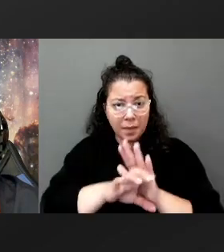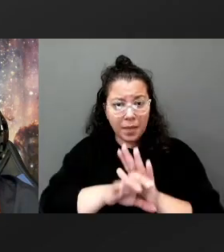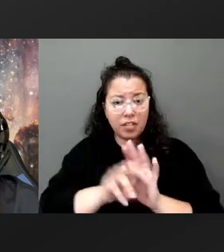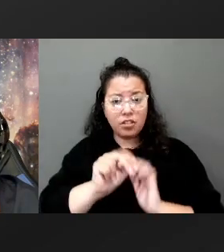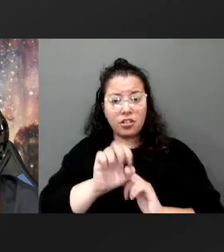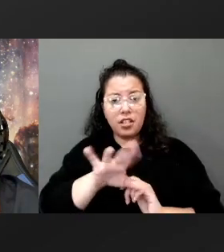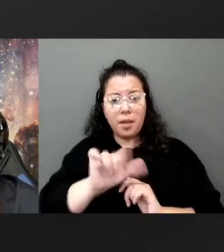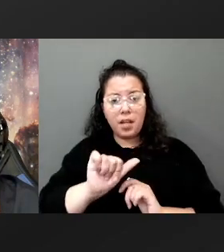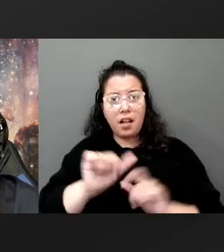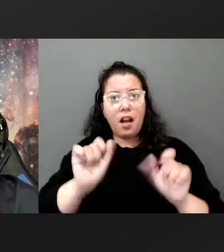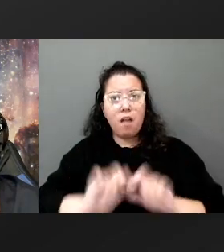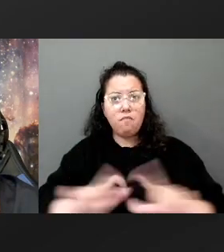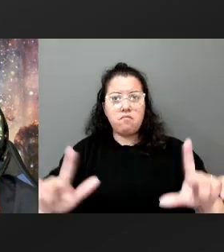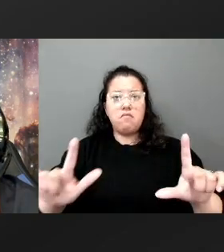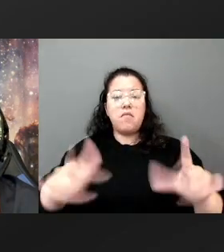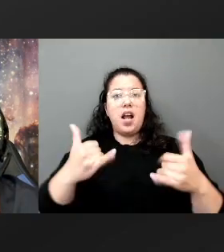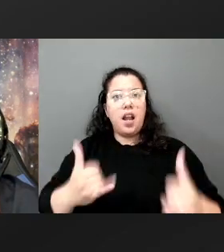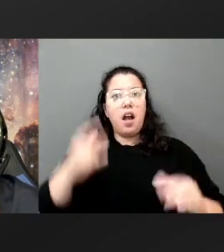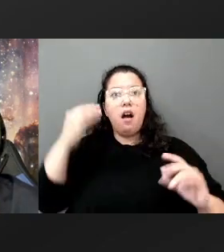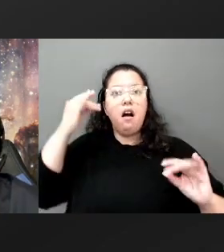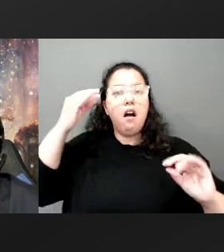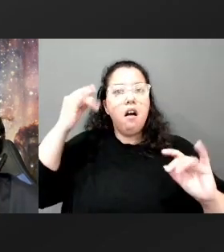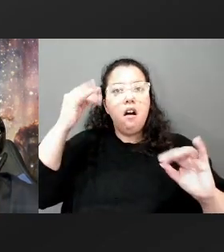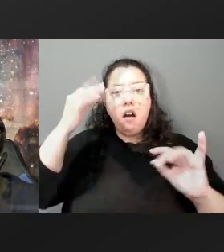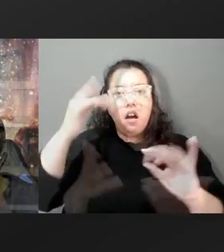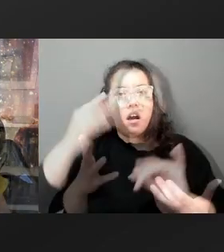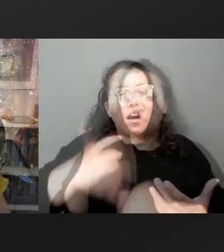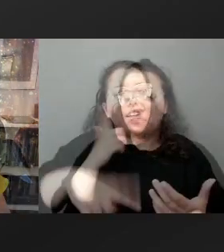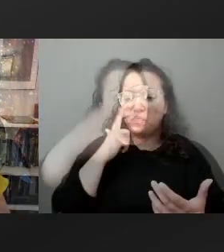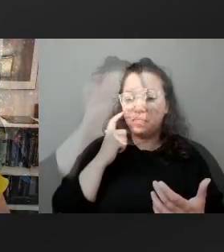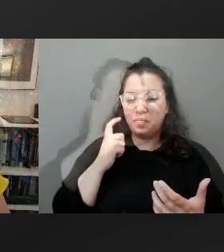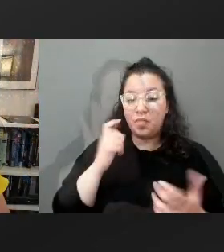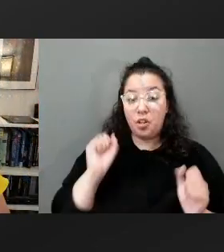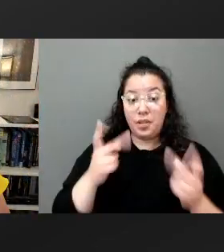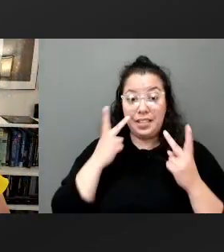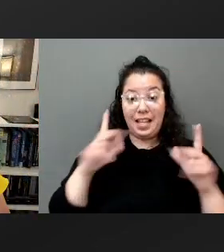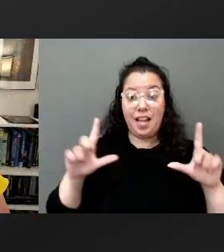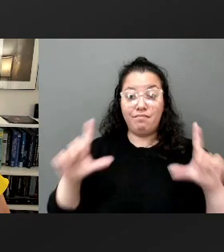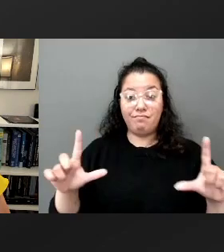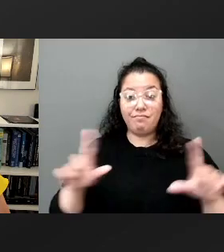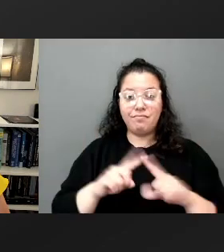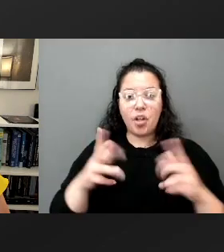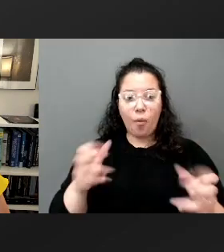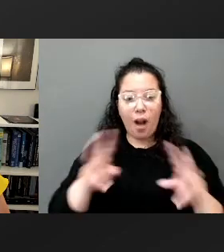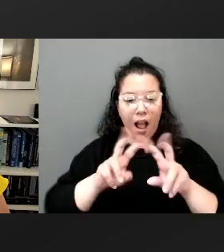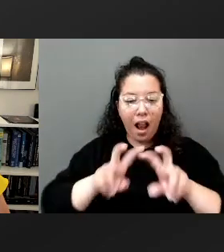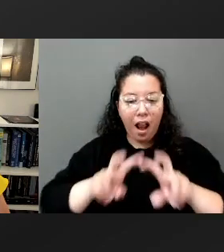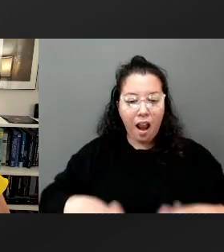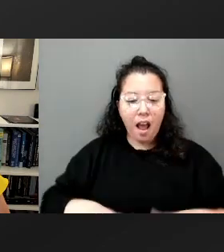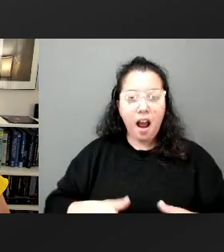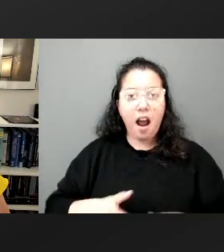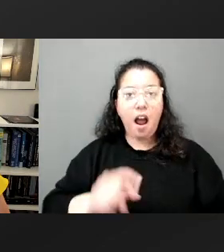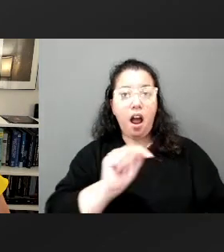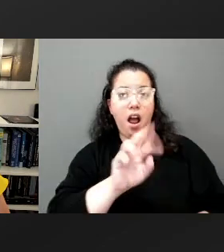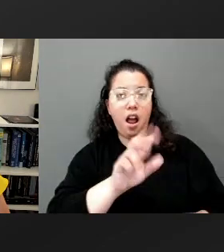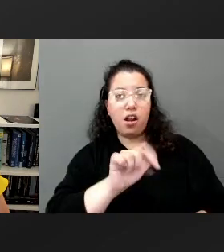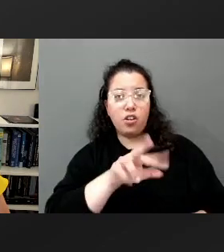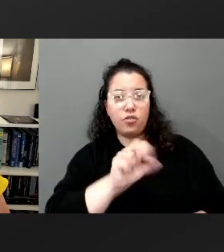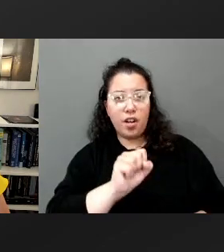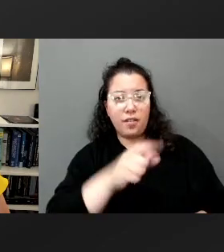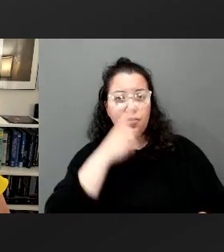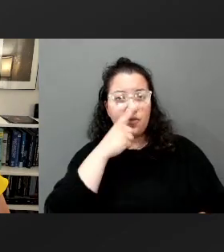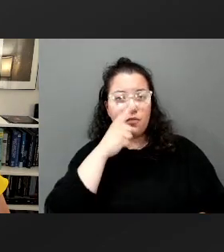be giving us tons of wonderful information for many years to come. I have to zoom in to see it. So Travis, if you can go to